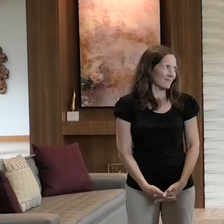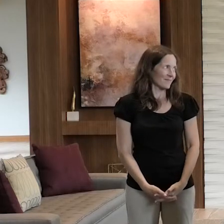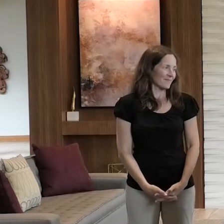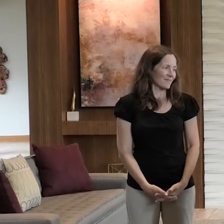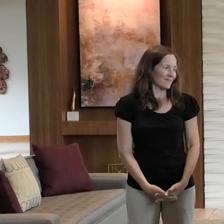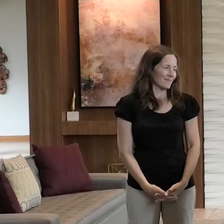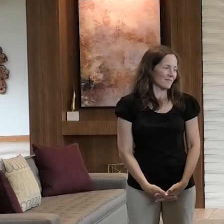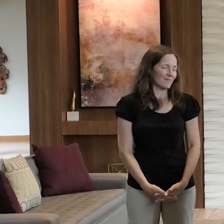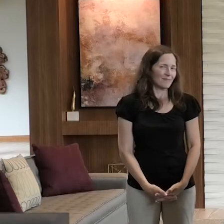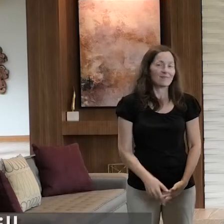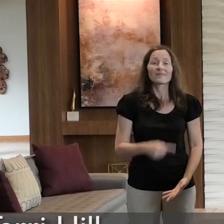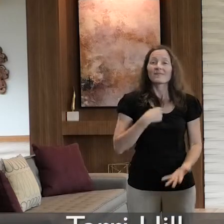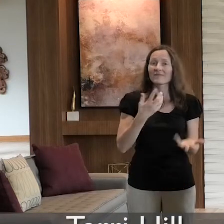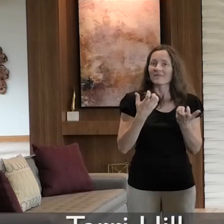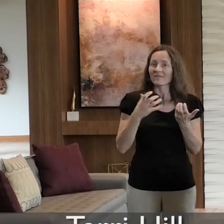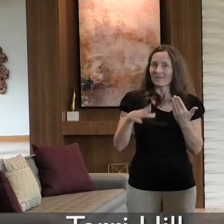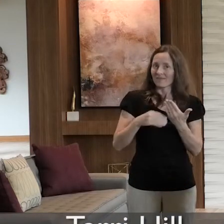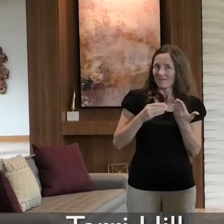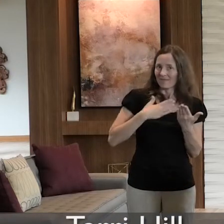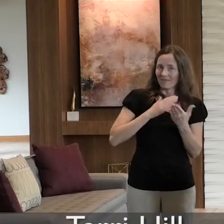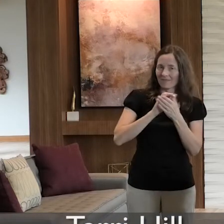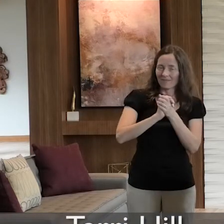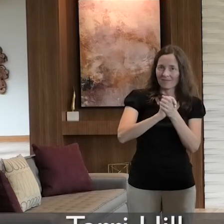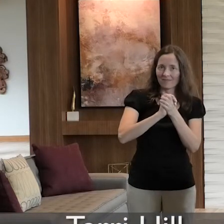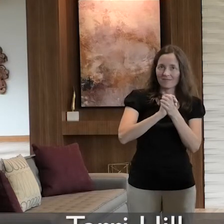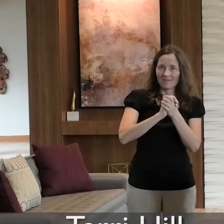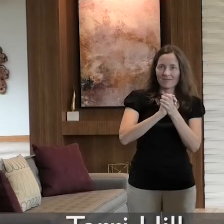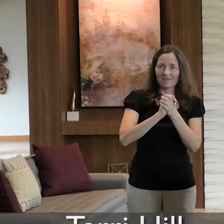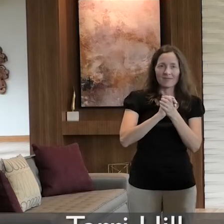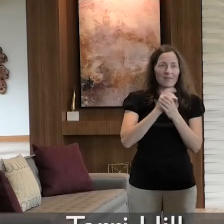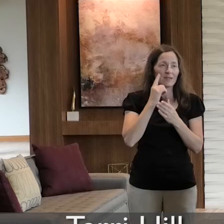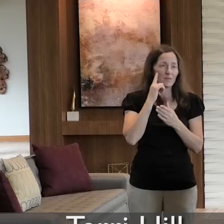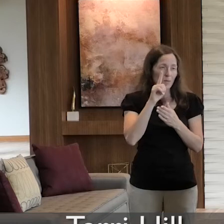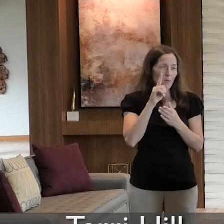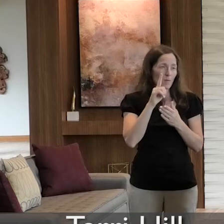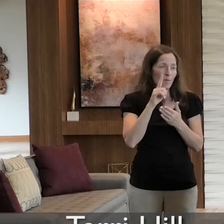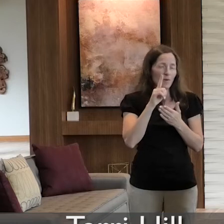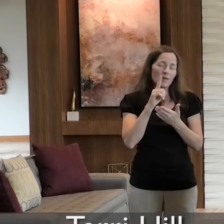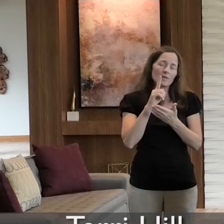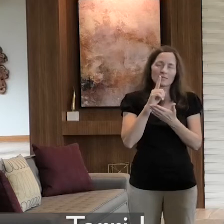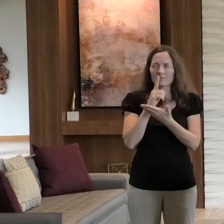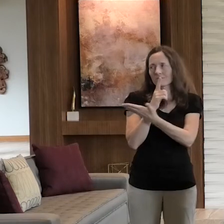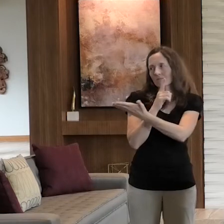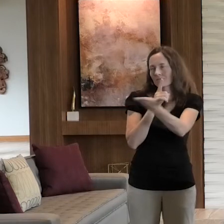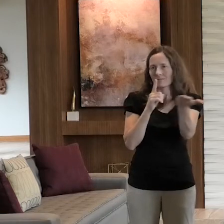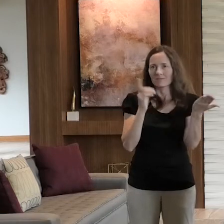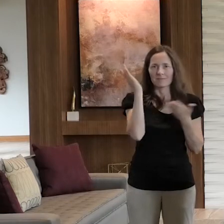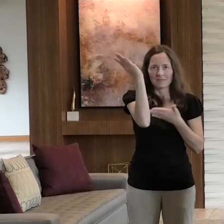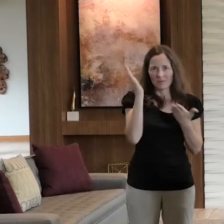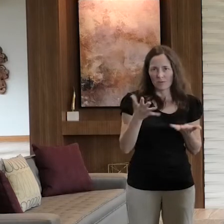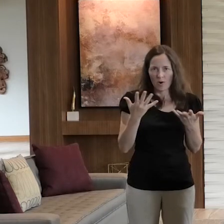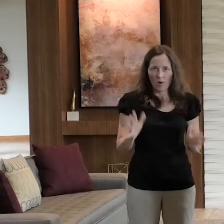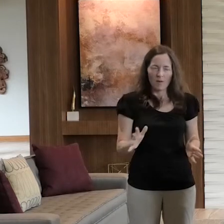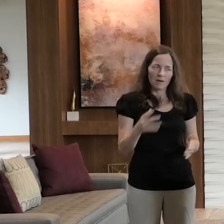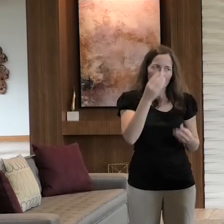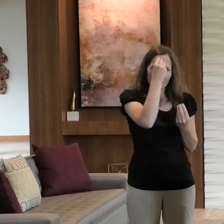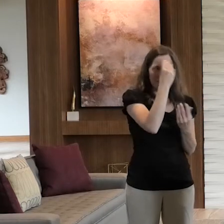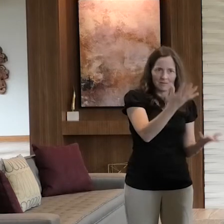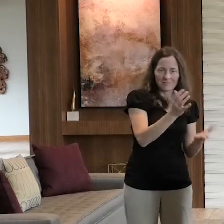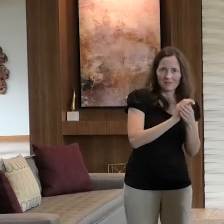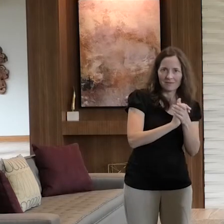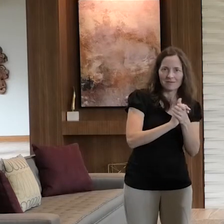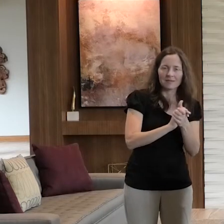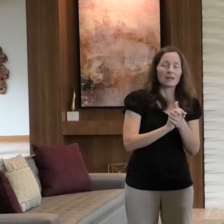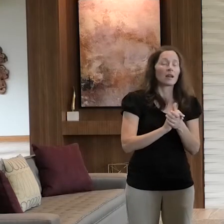So I want to add my congratulations to those that have already been voiced. This is